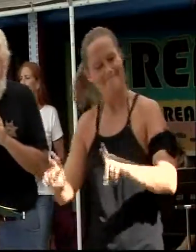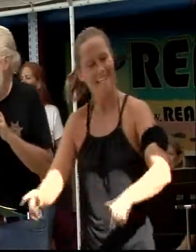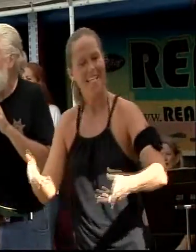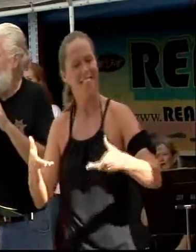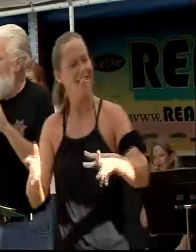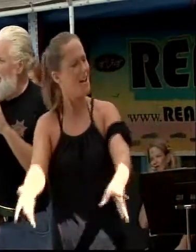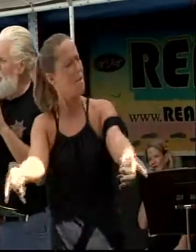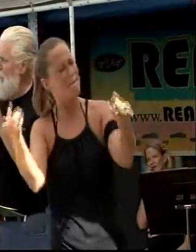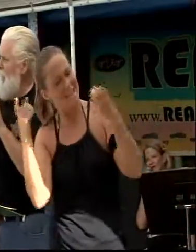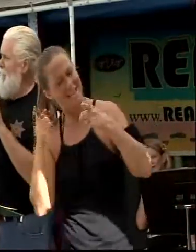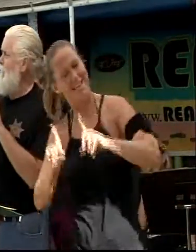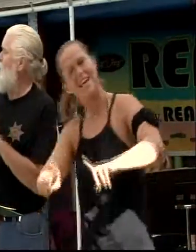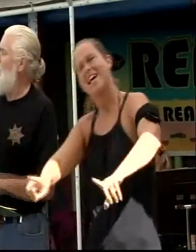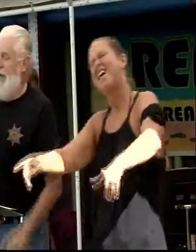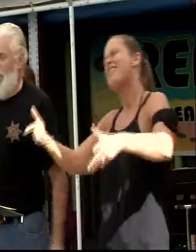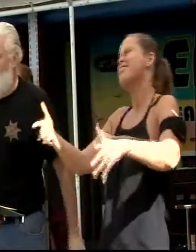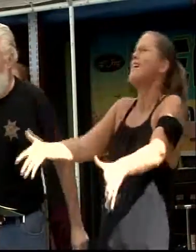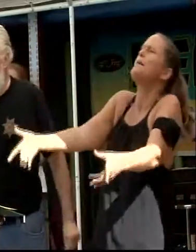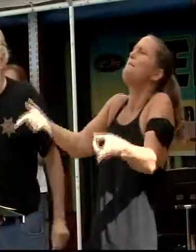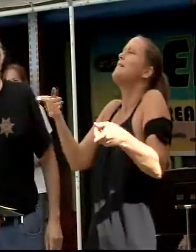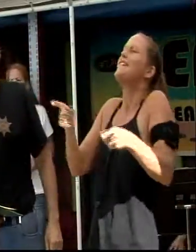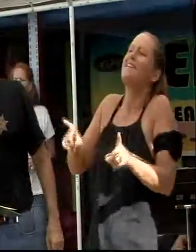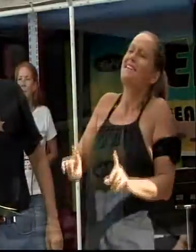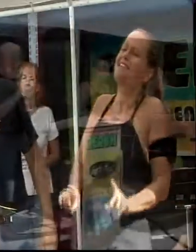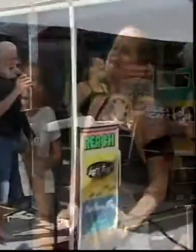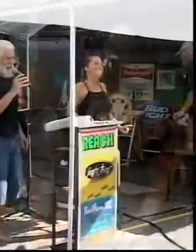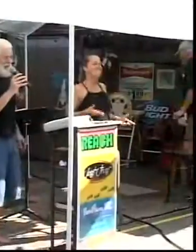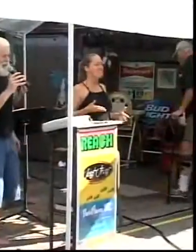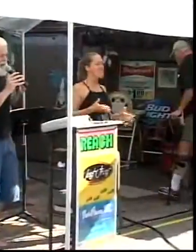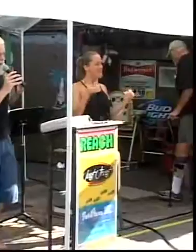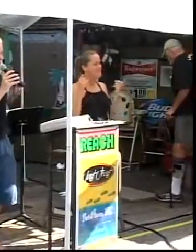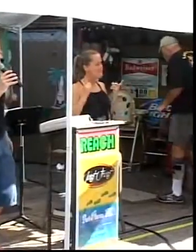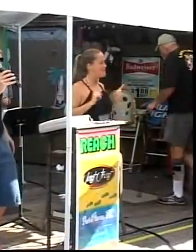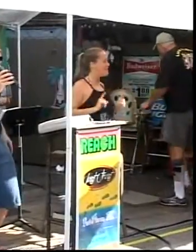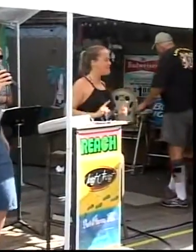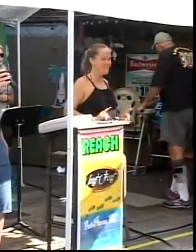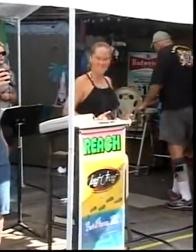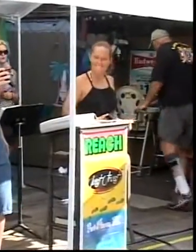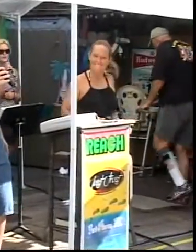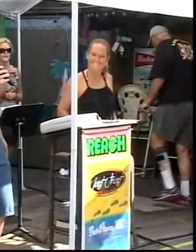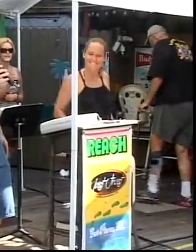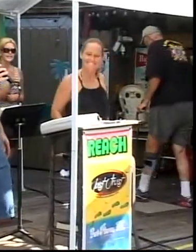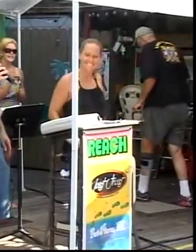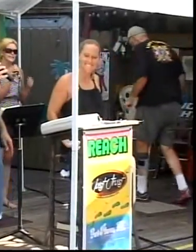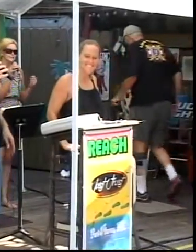be, let it be, let it be, let it be.